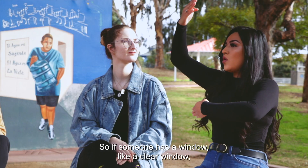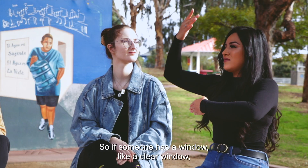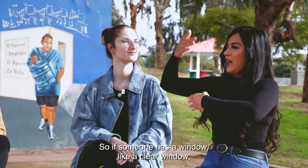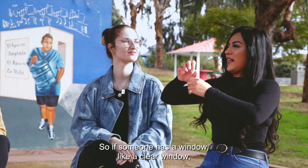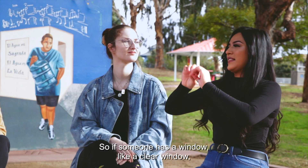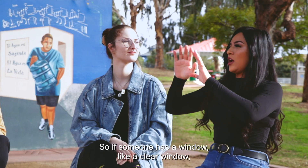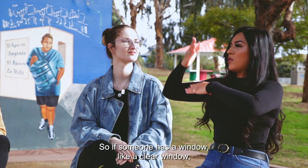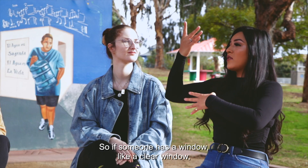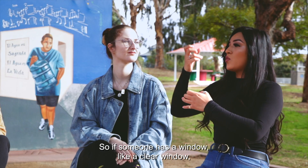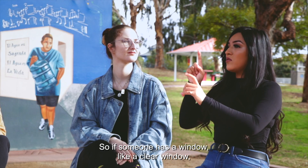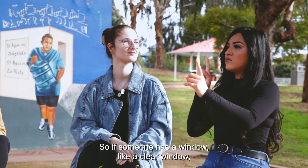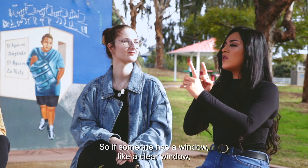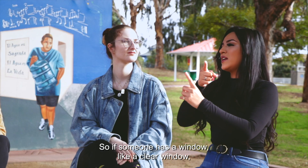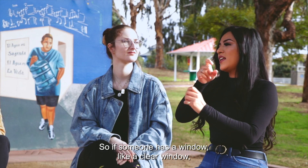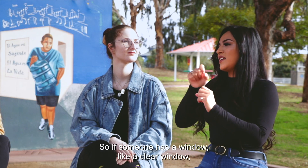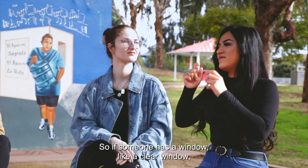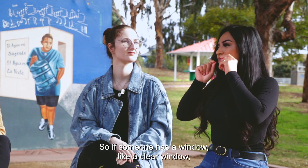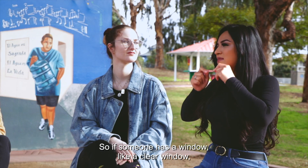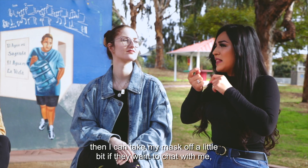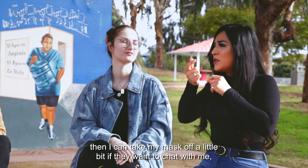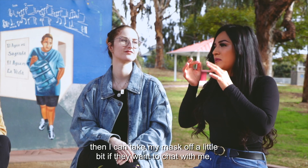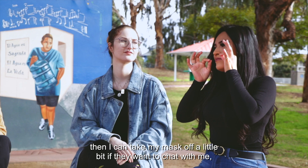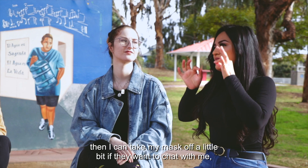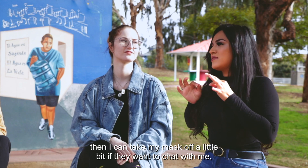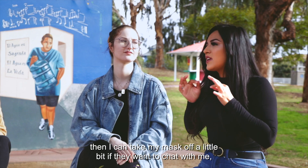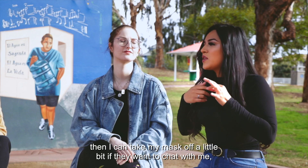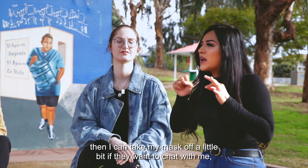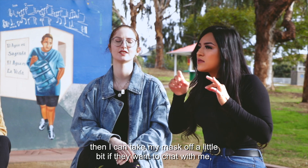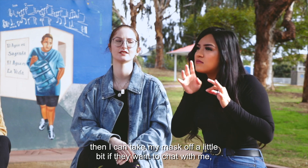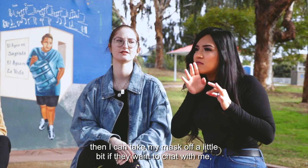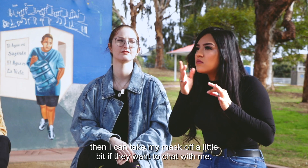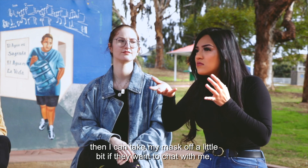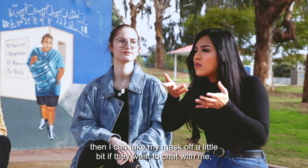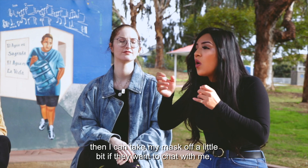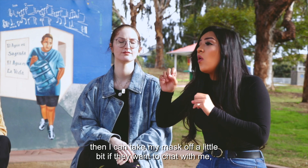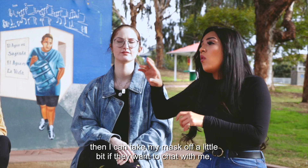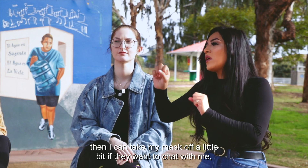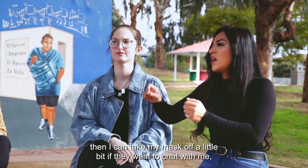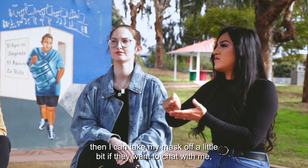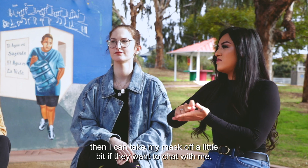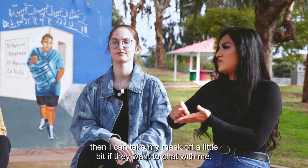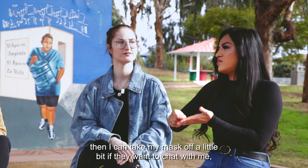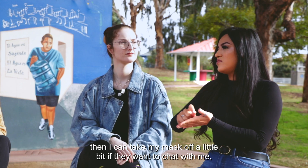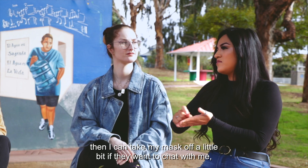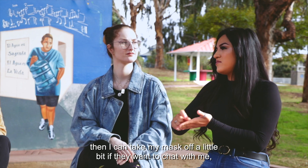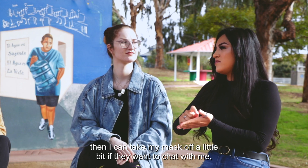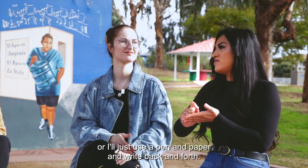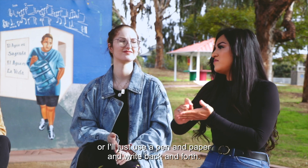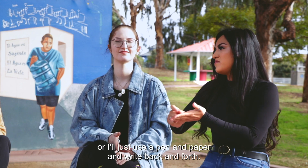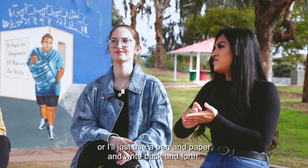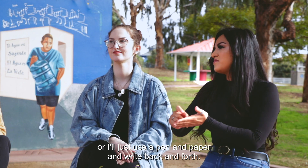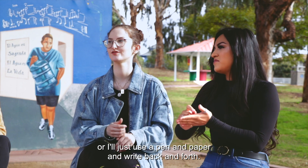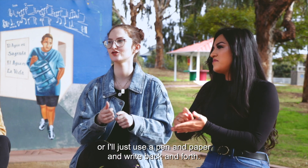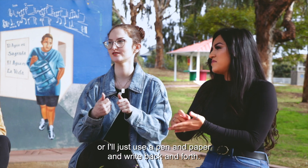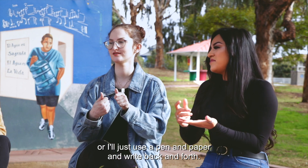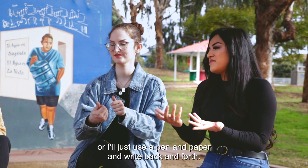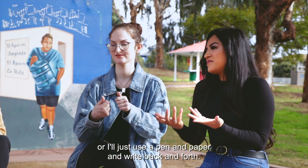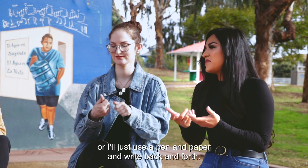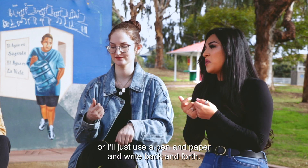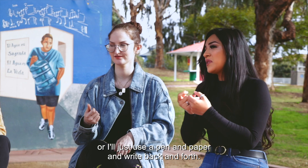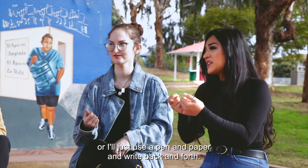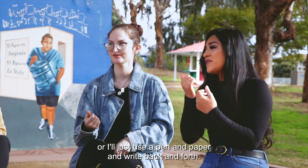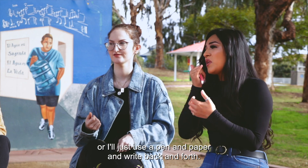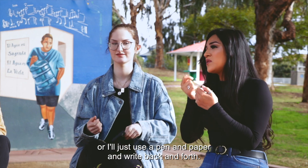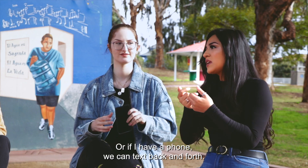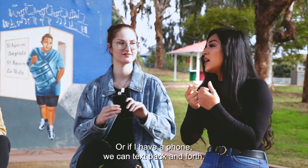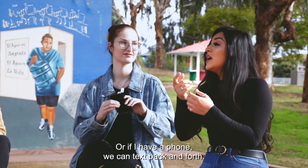So if someone has a window, like a clear window, then I can take my mask off a little bit if they want to chat with me, or I'll just use a pen and paper and